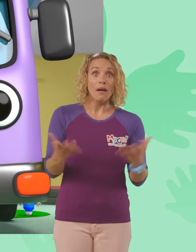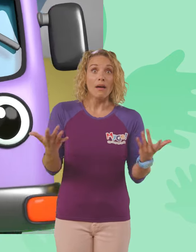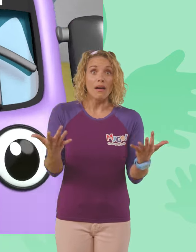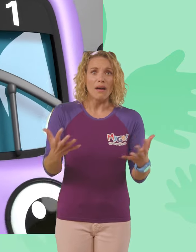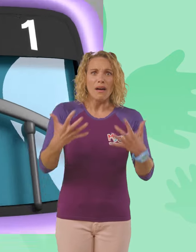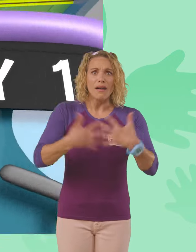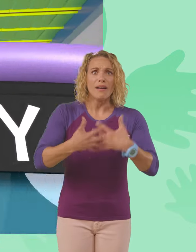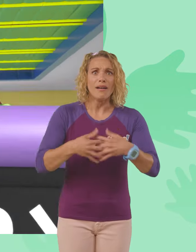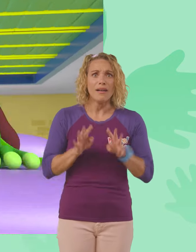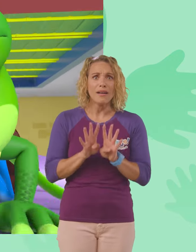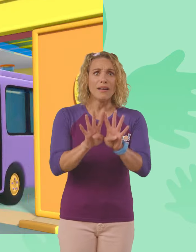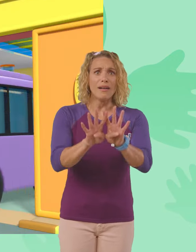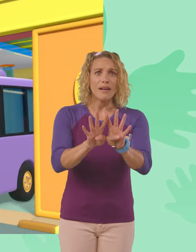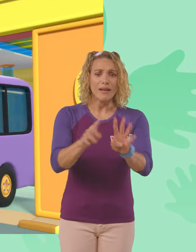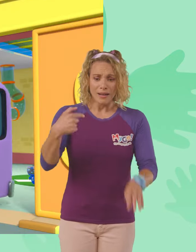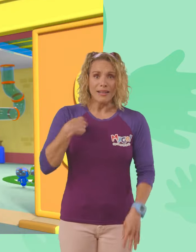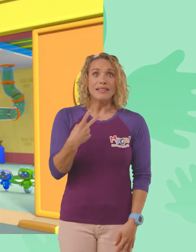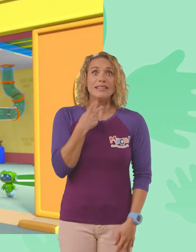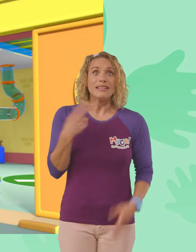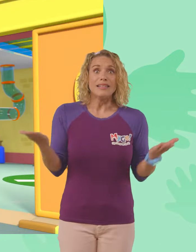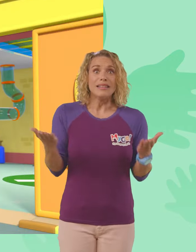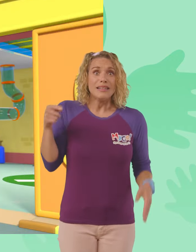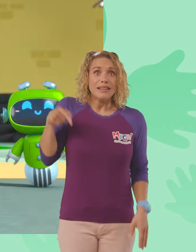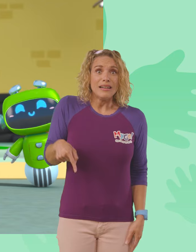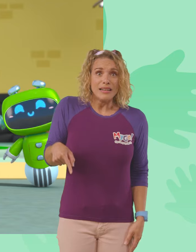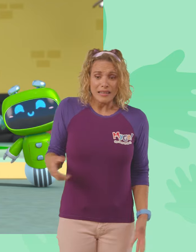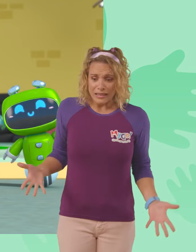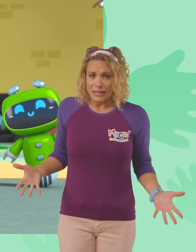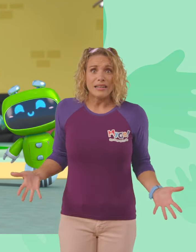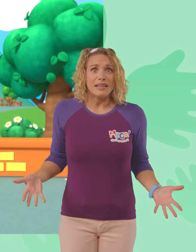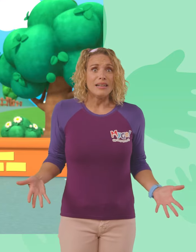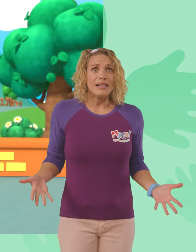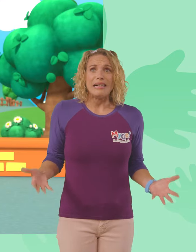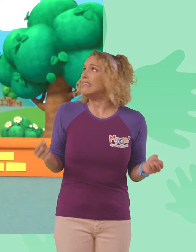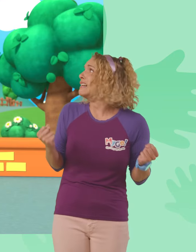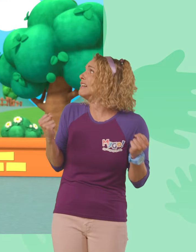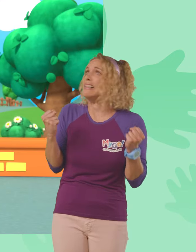Wait! Mechanicals! I'm still up here!